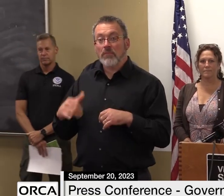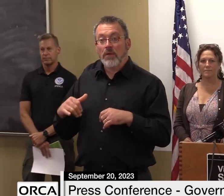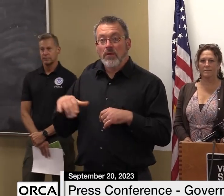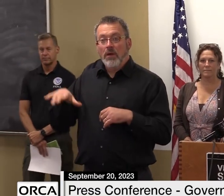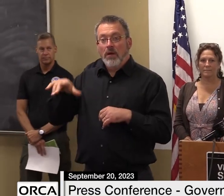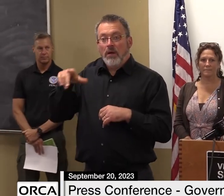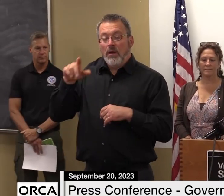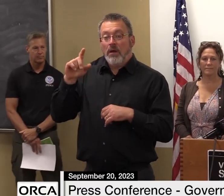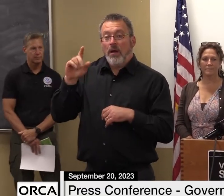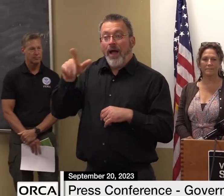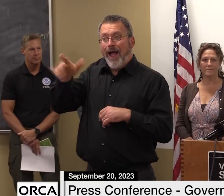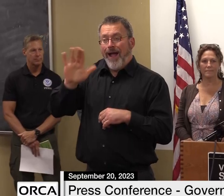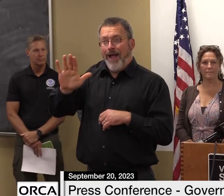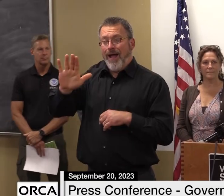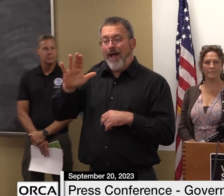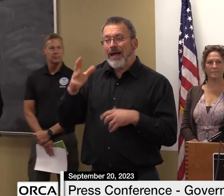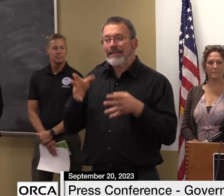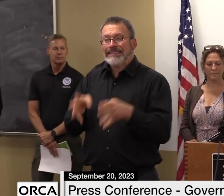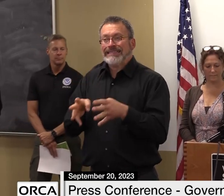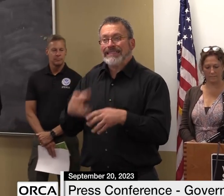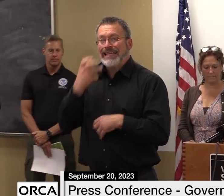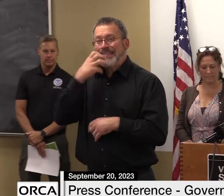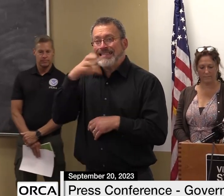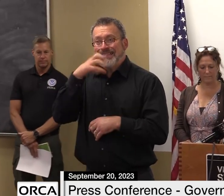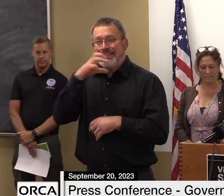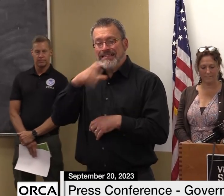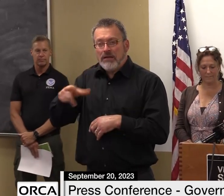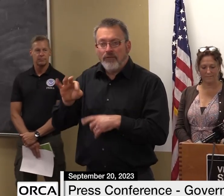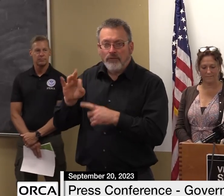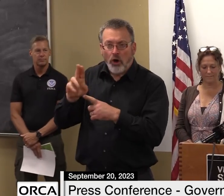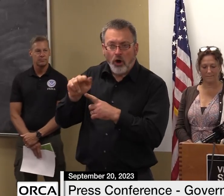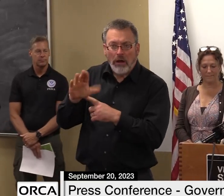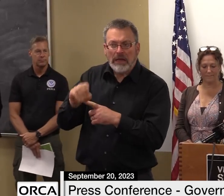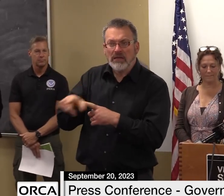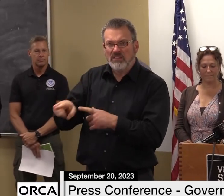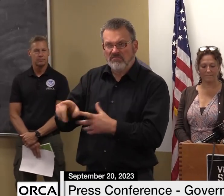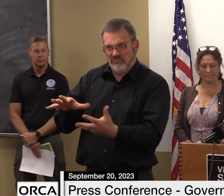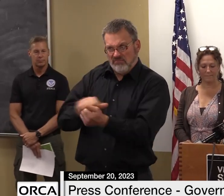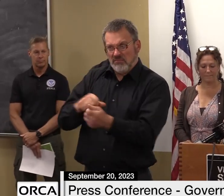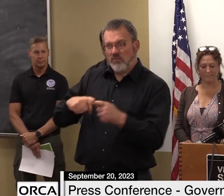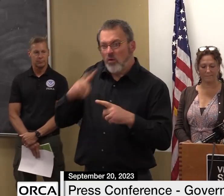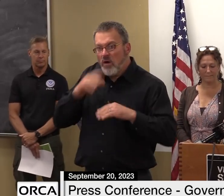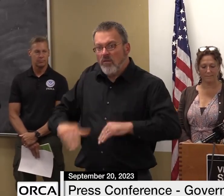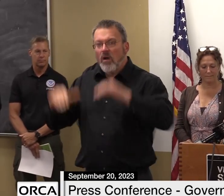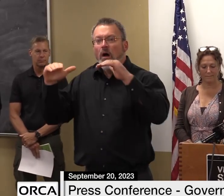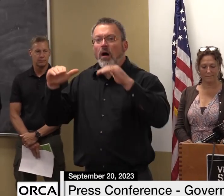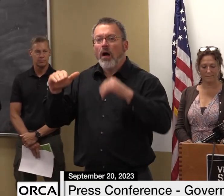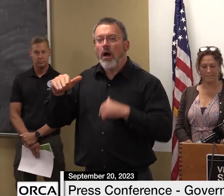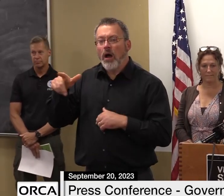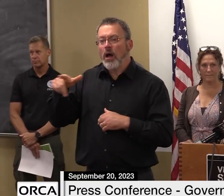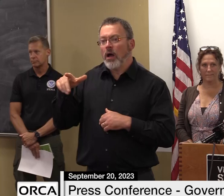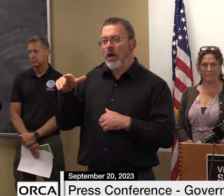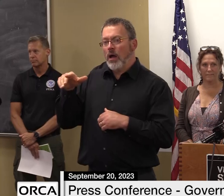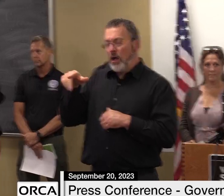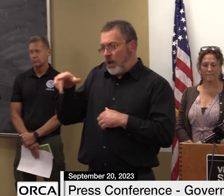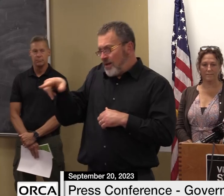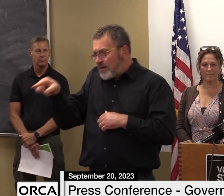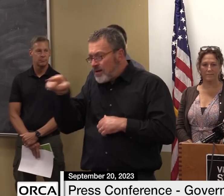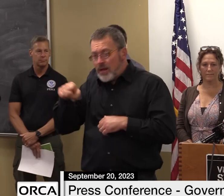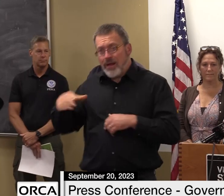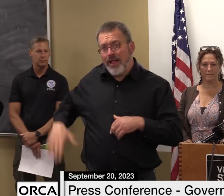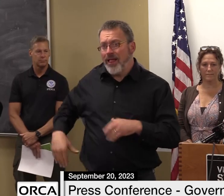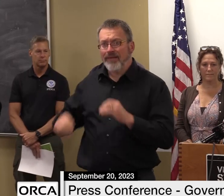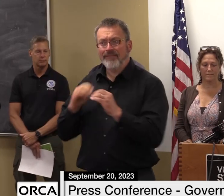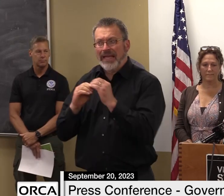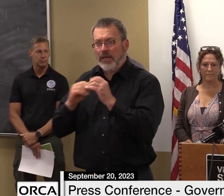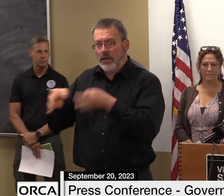flood. With cold weather right around the corner, I asked my team to find a way to help those who haven't repaired or replaced their